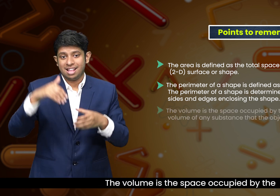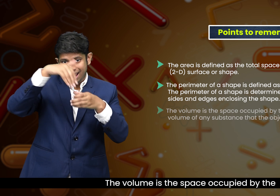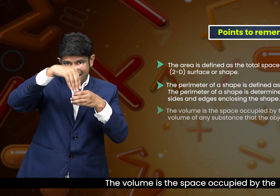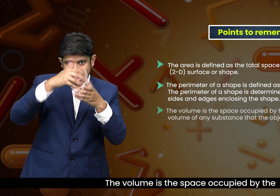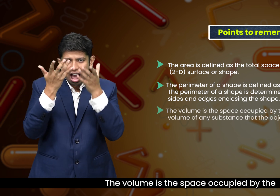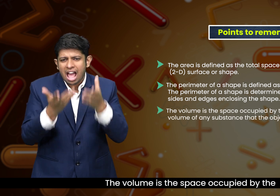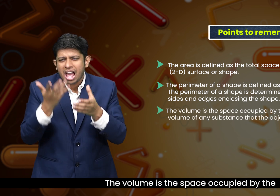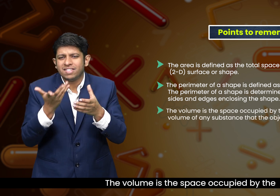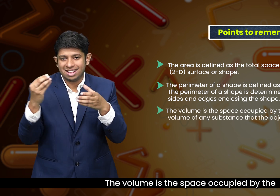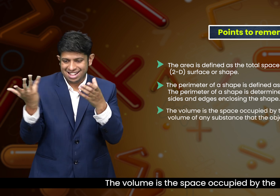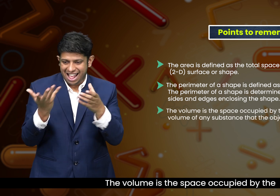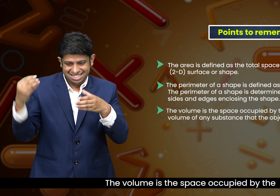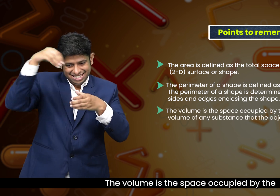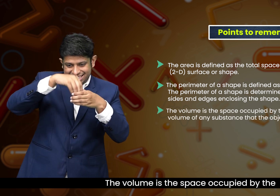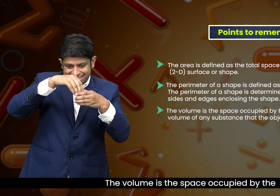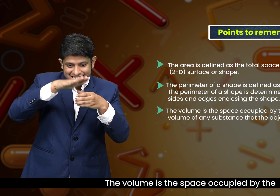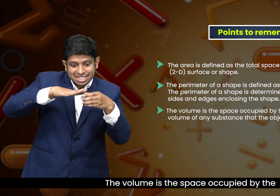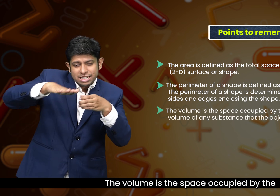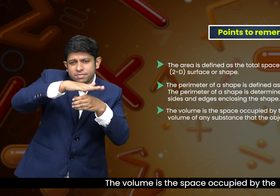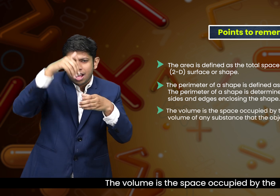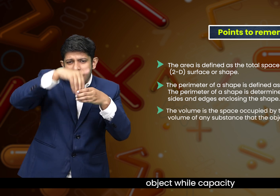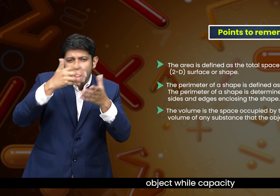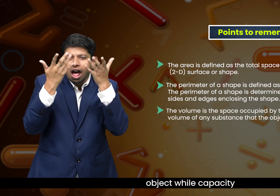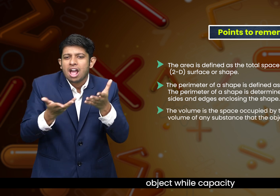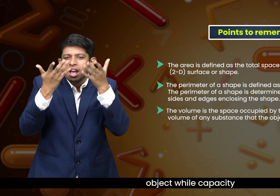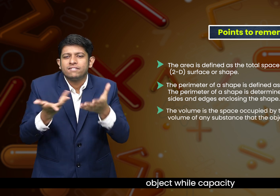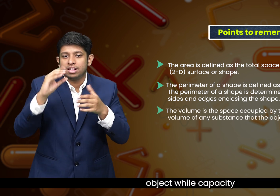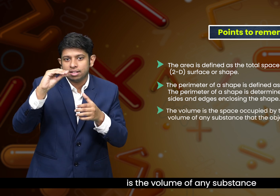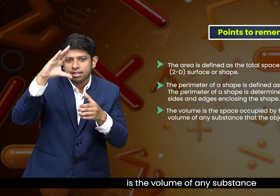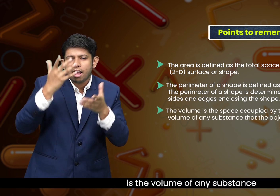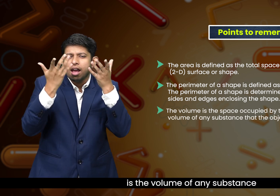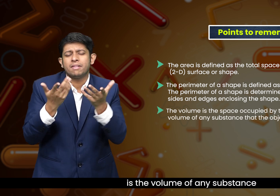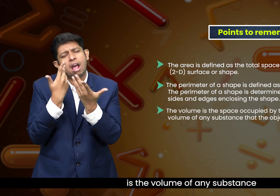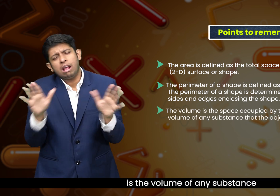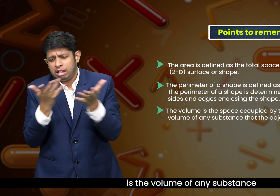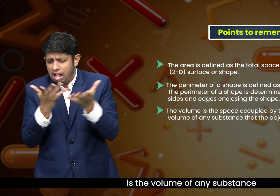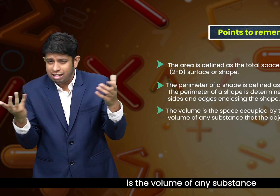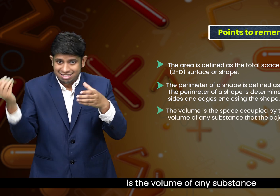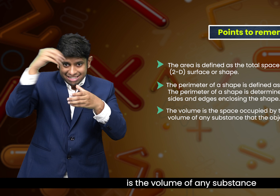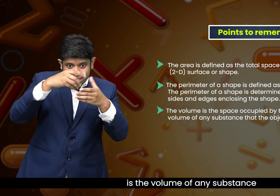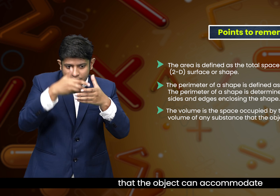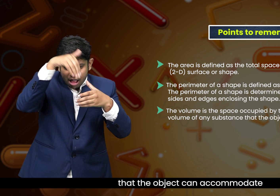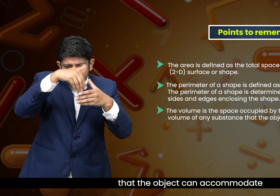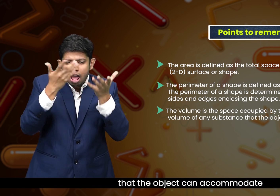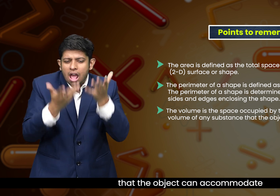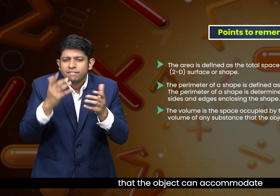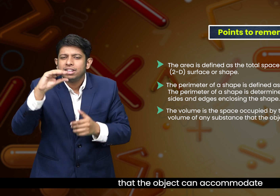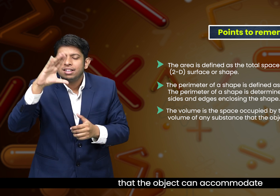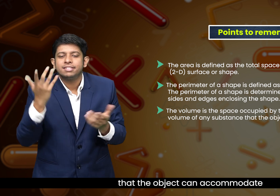The volume is the space occupied by the object, while capacity is the volume of any substance that the object can